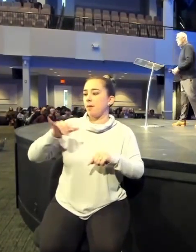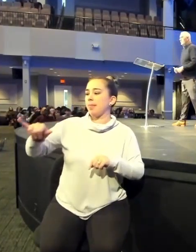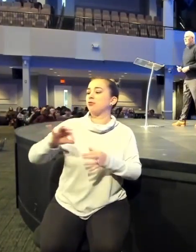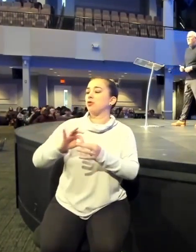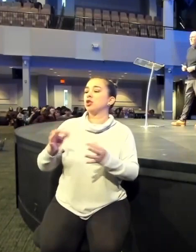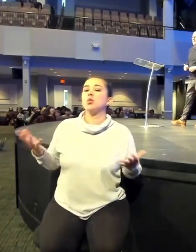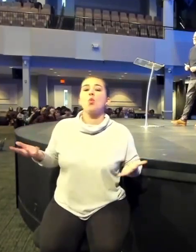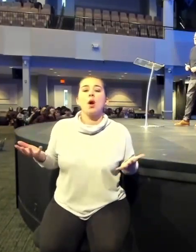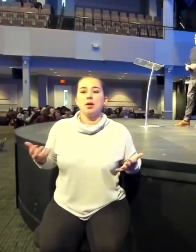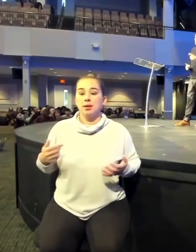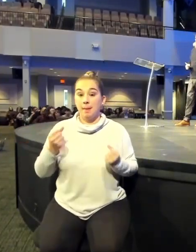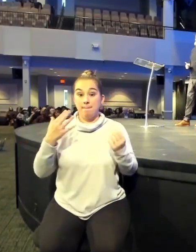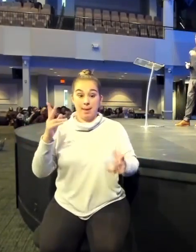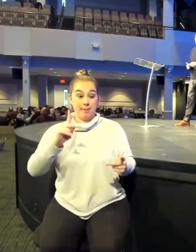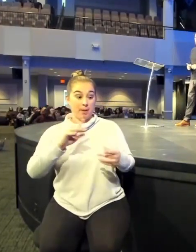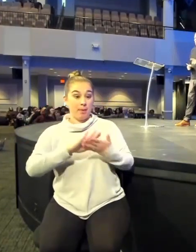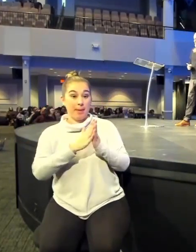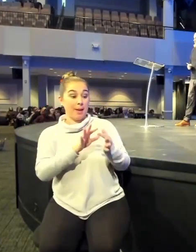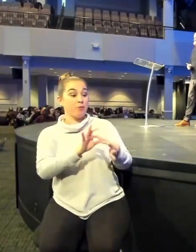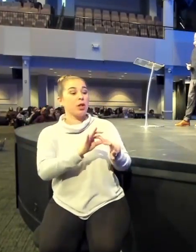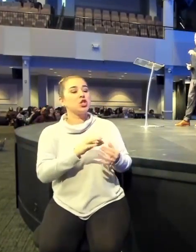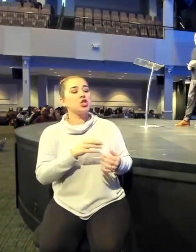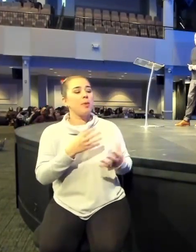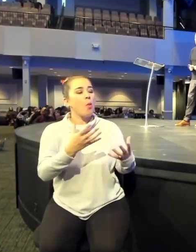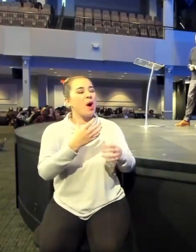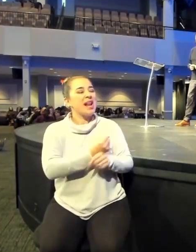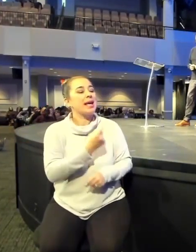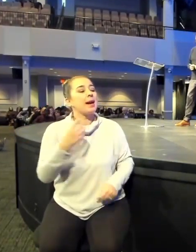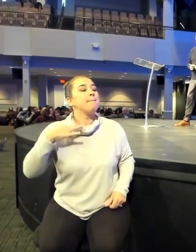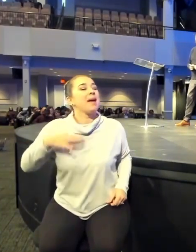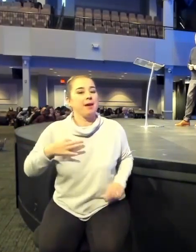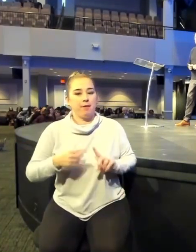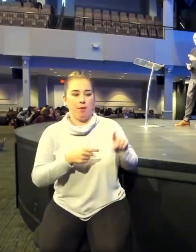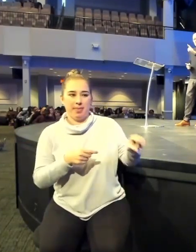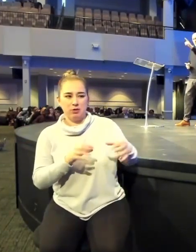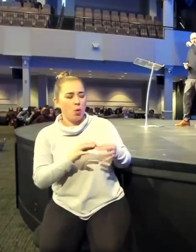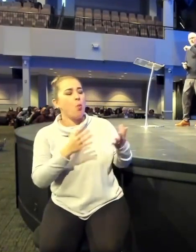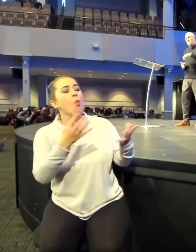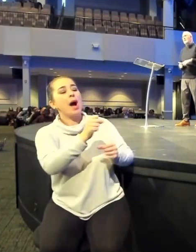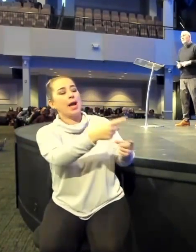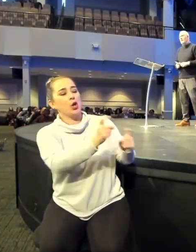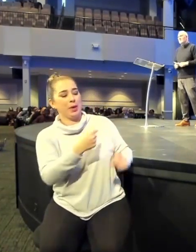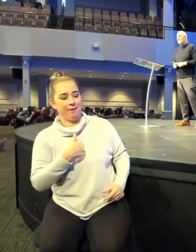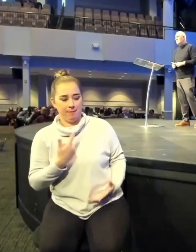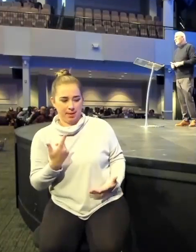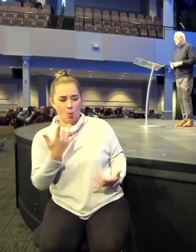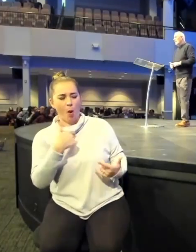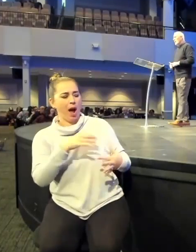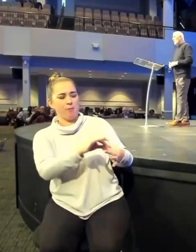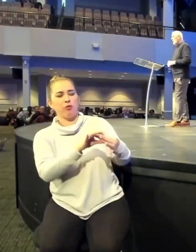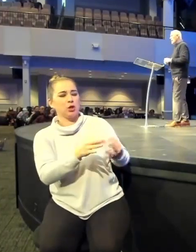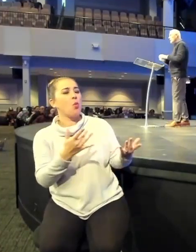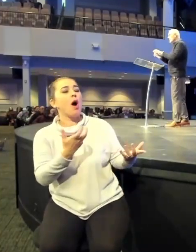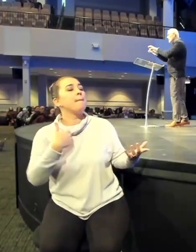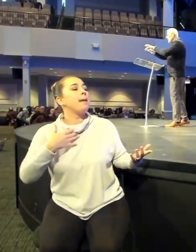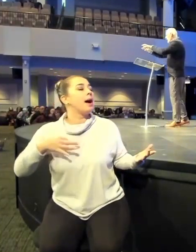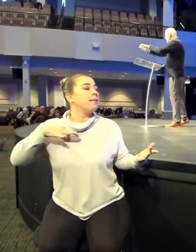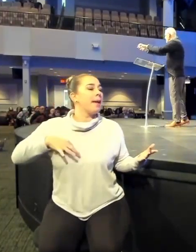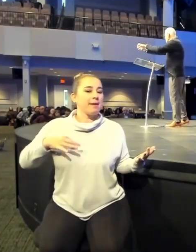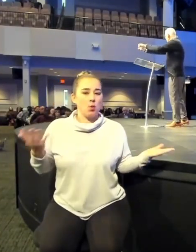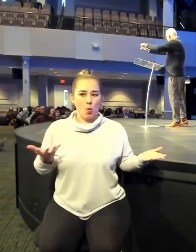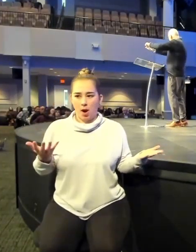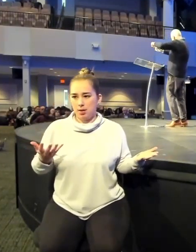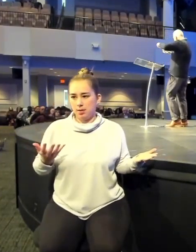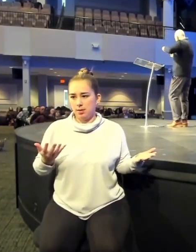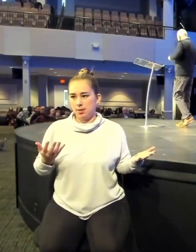A lot of people enter into a relationship with one thing in mind. What can I get out of this? What's the benefit for me in this? Let me see what